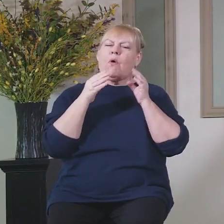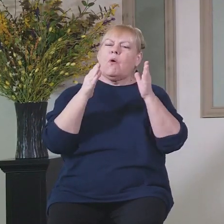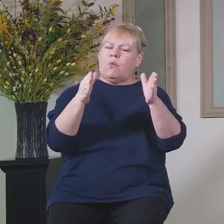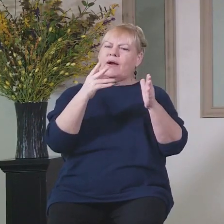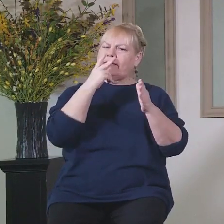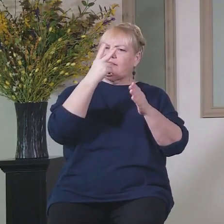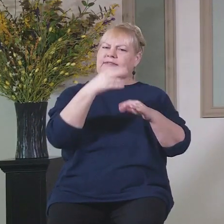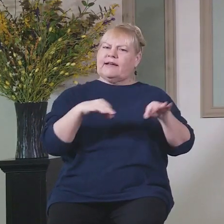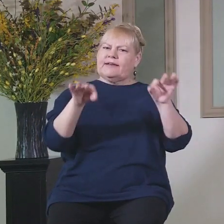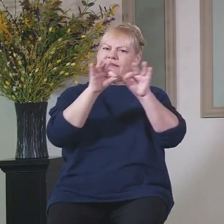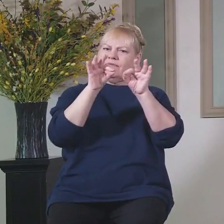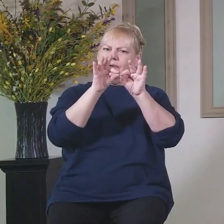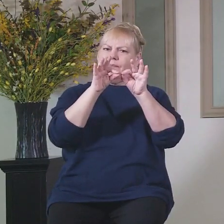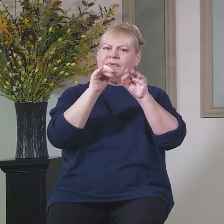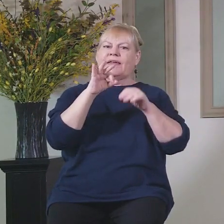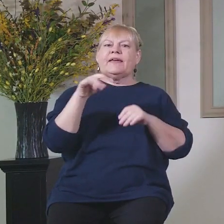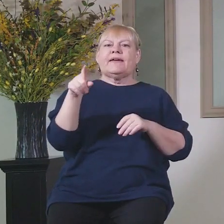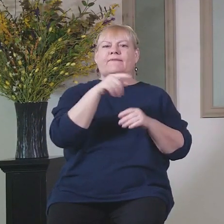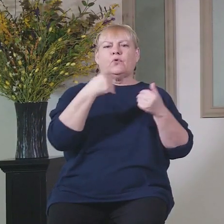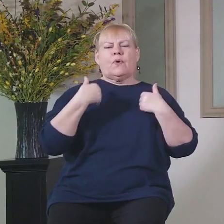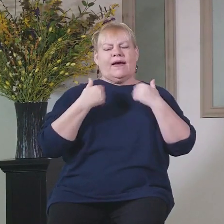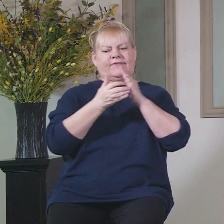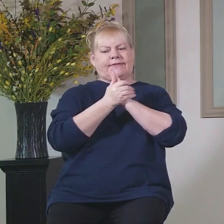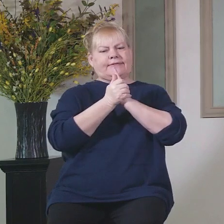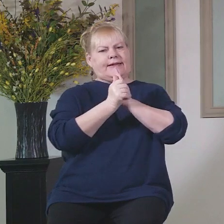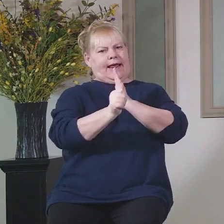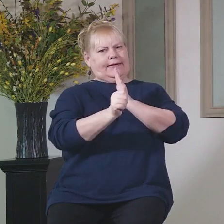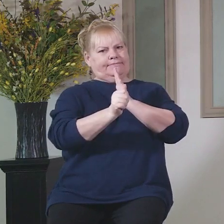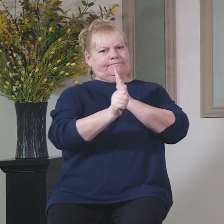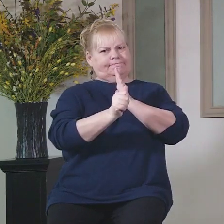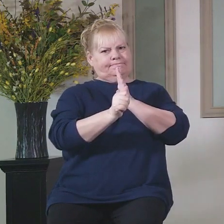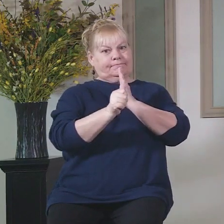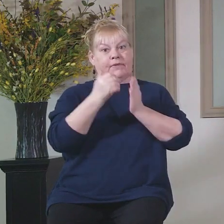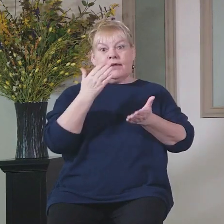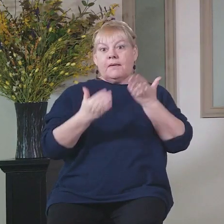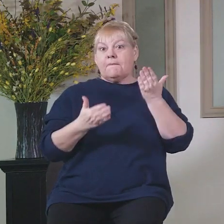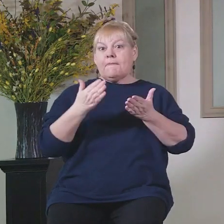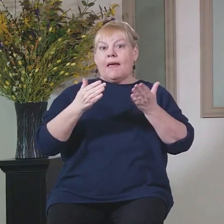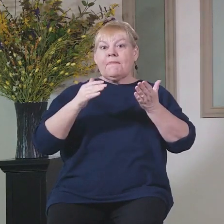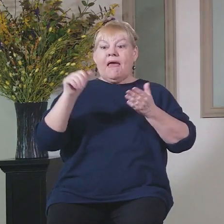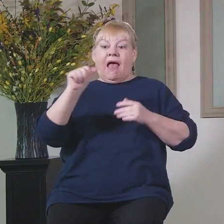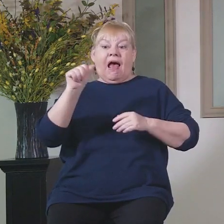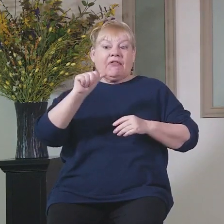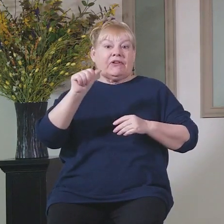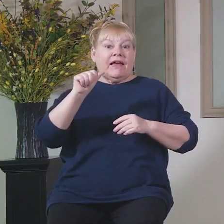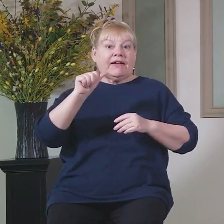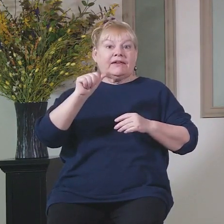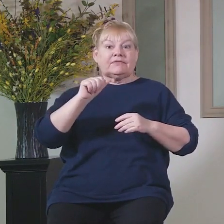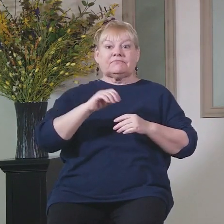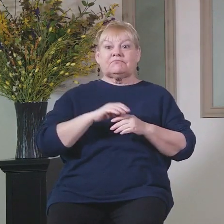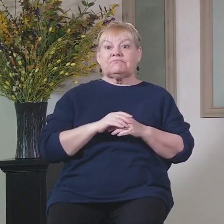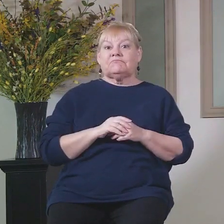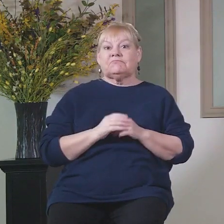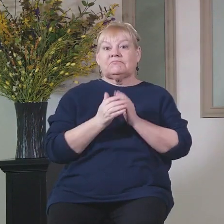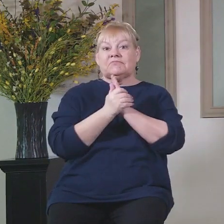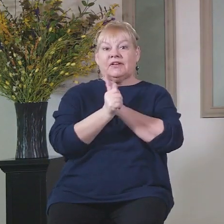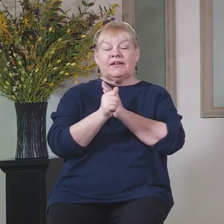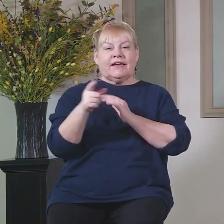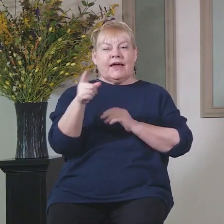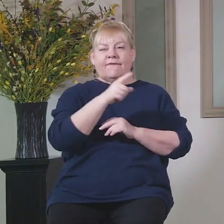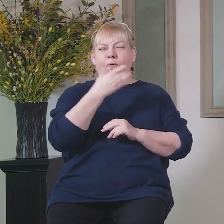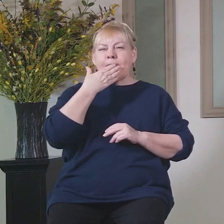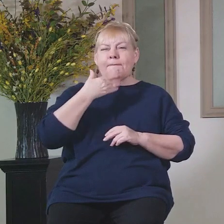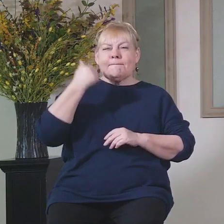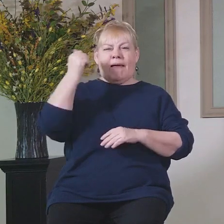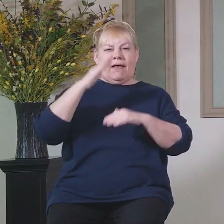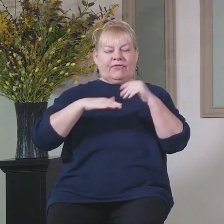as valuable, and that is if you have talent. Maybe it's athletic talent. If you're a better